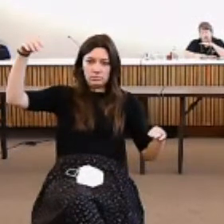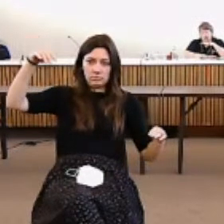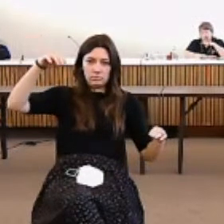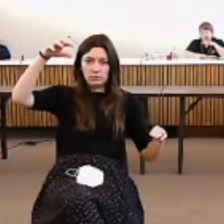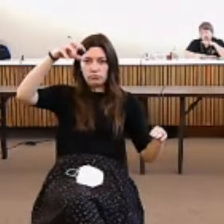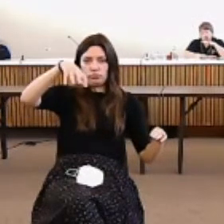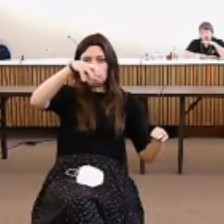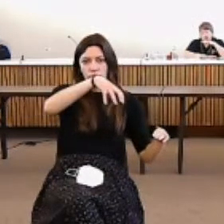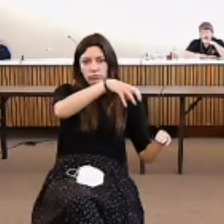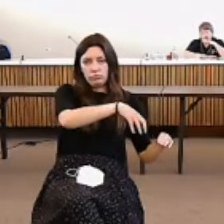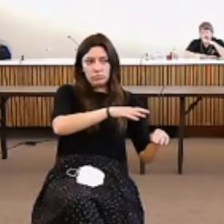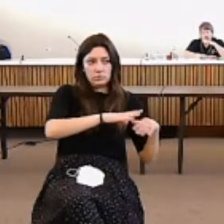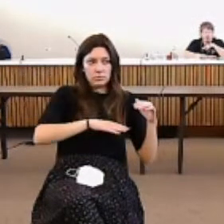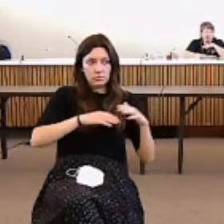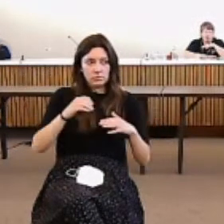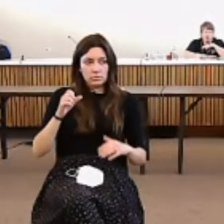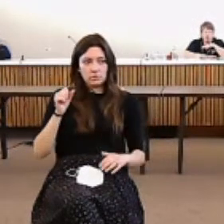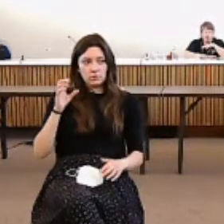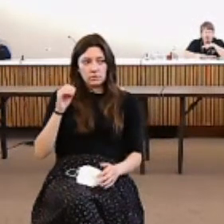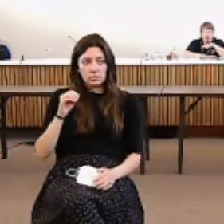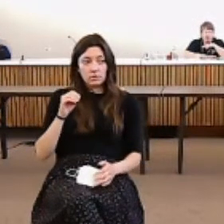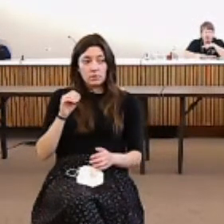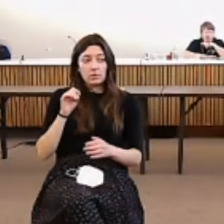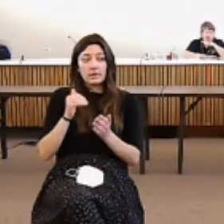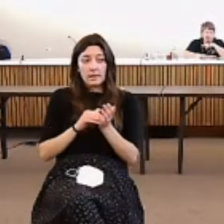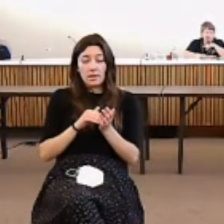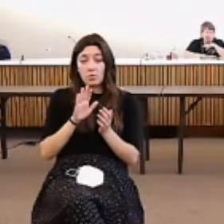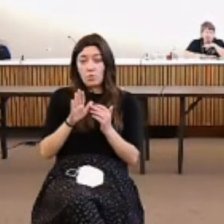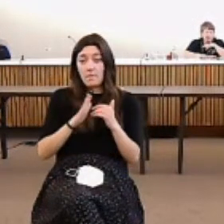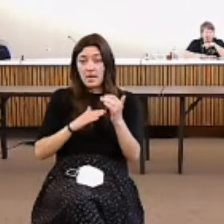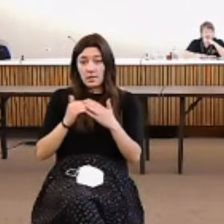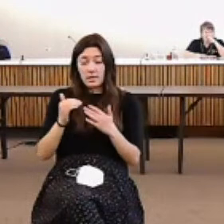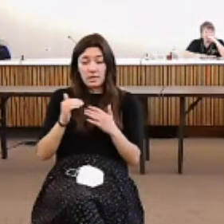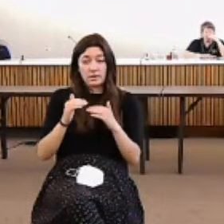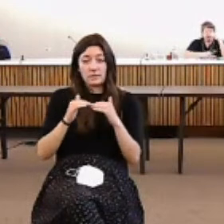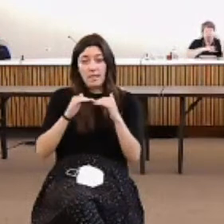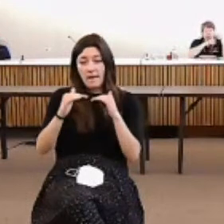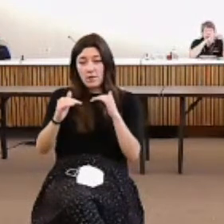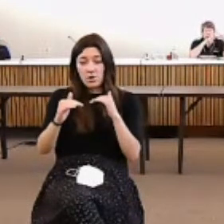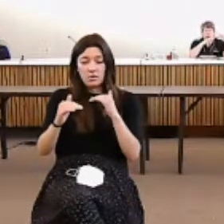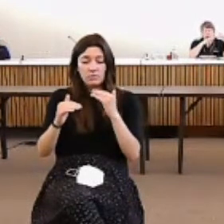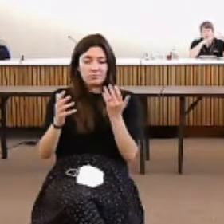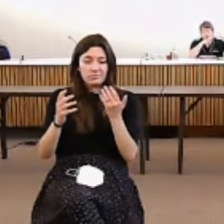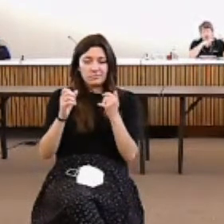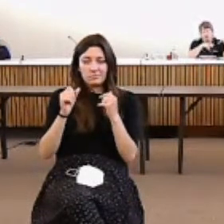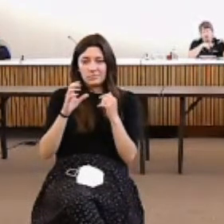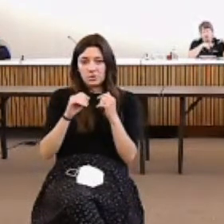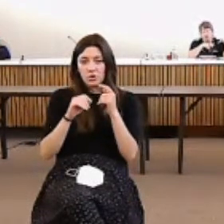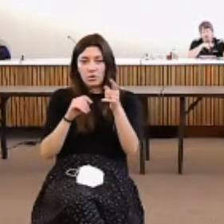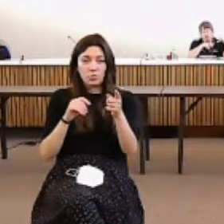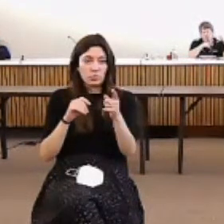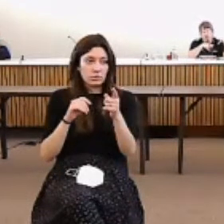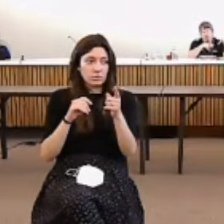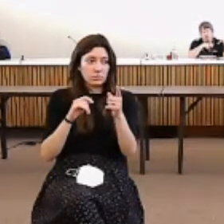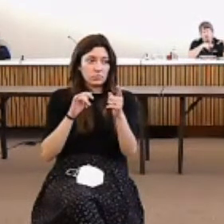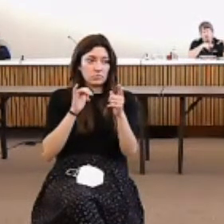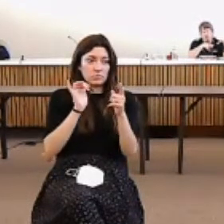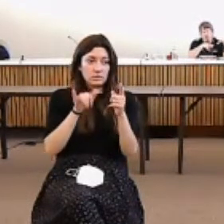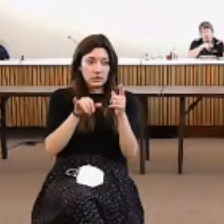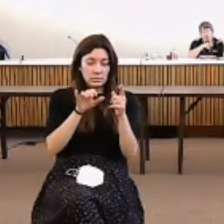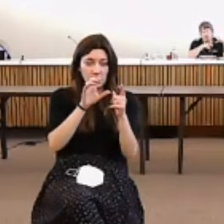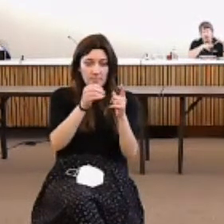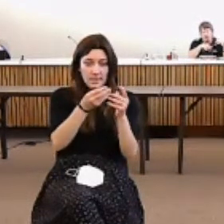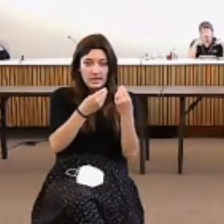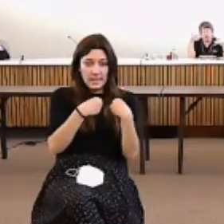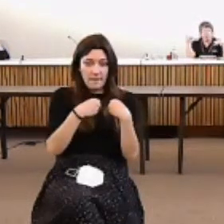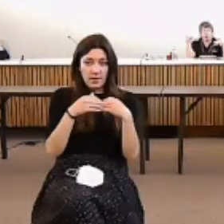but you know, again, you build your buildings level. So they gave us the site plan,